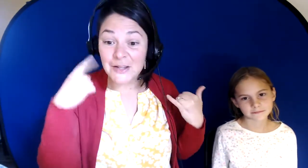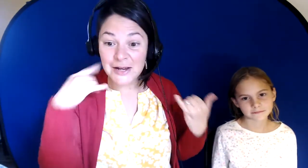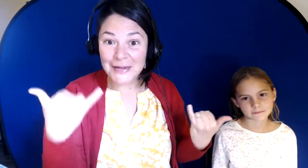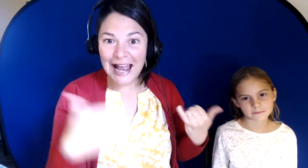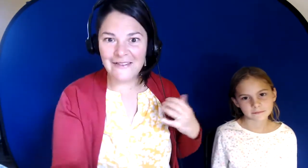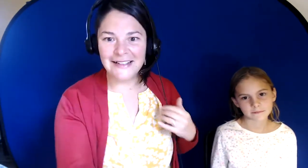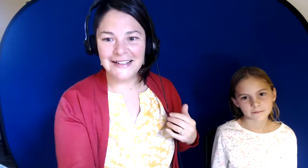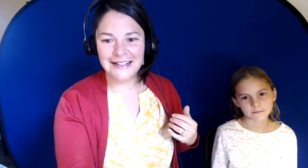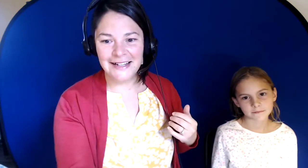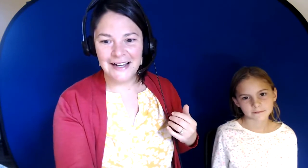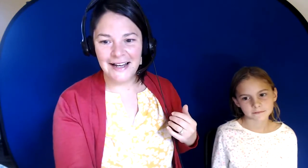now?